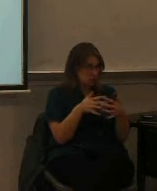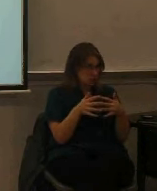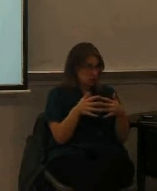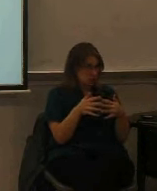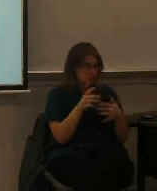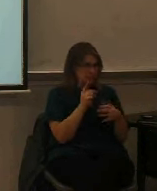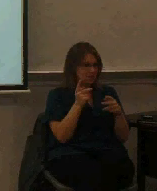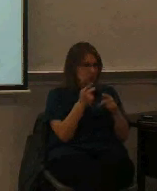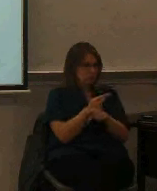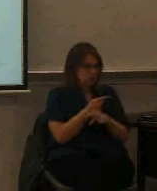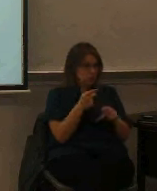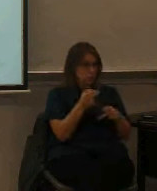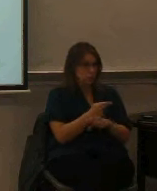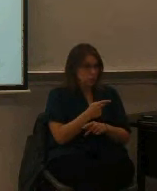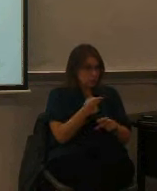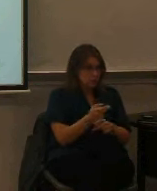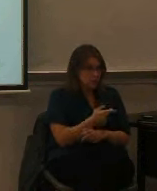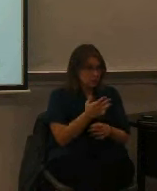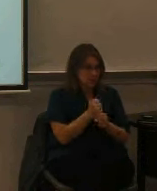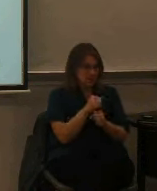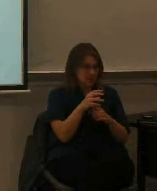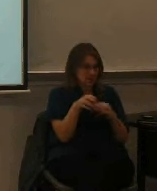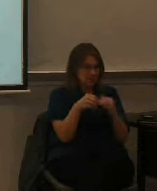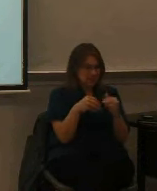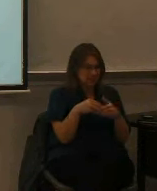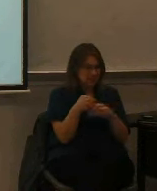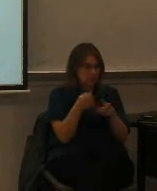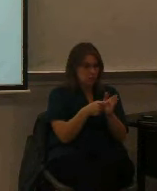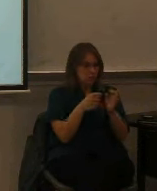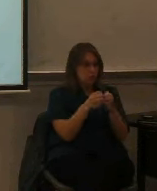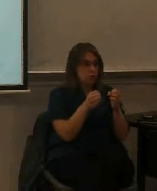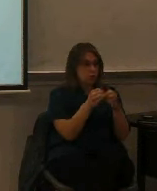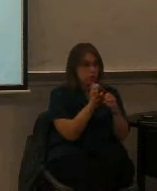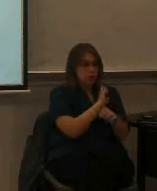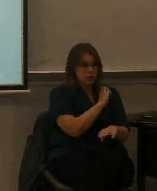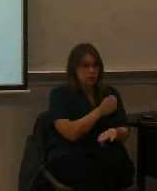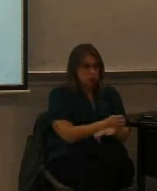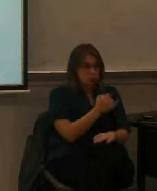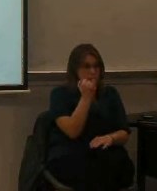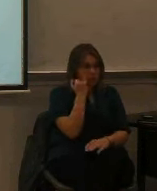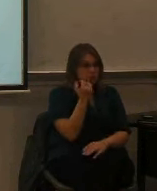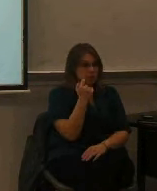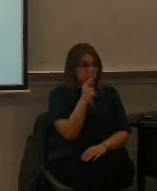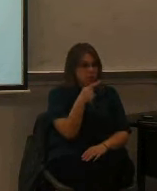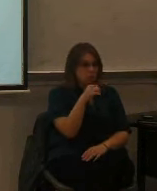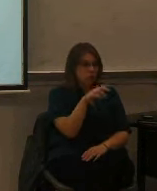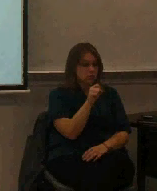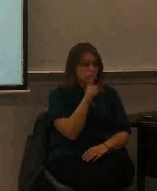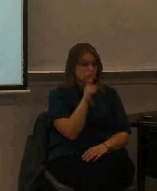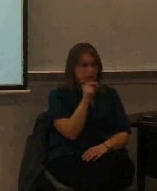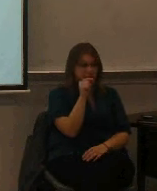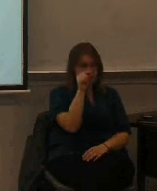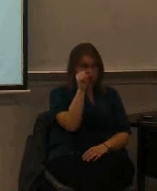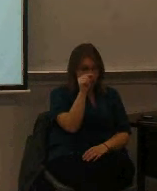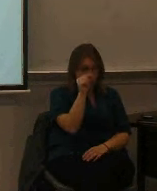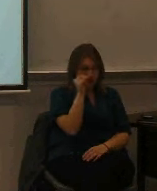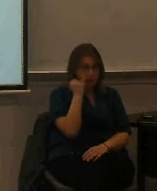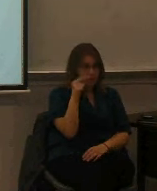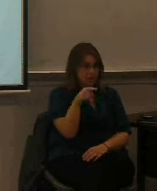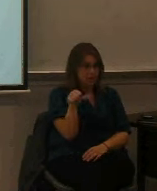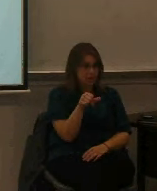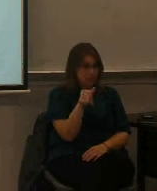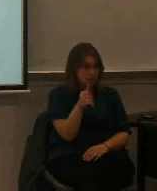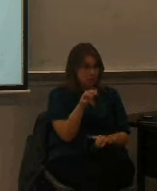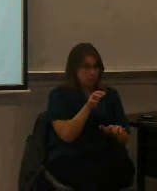is worse and worse at getting particles out, and takes more and more energy the smaller those particles get. And if you've ever